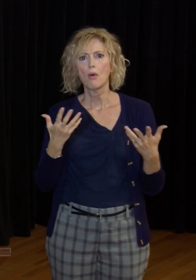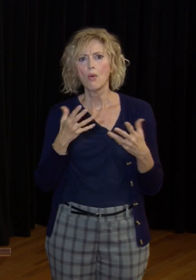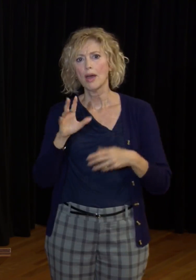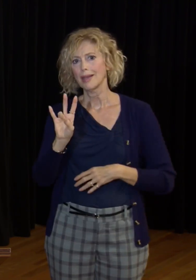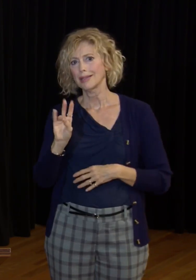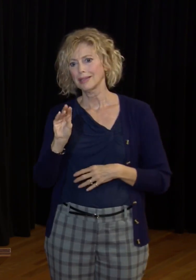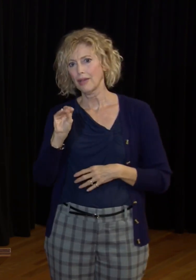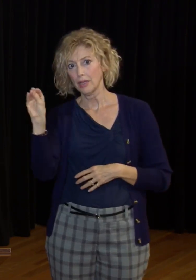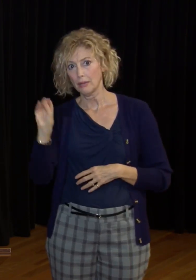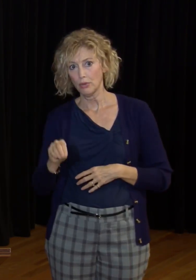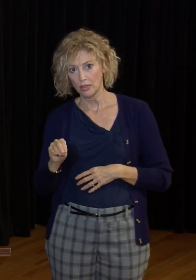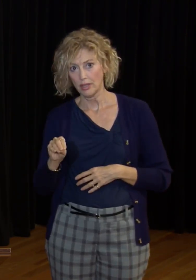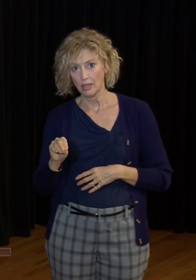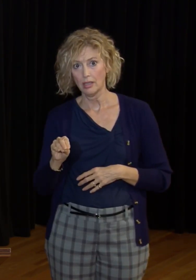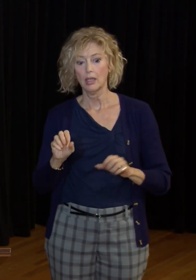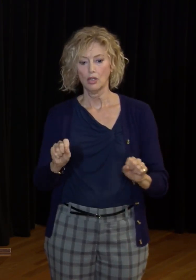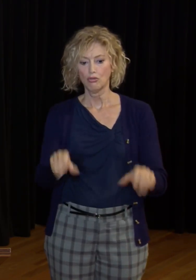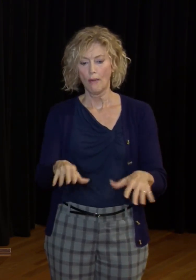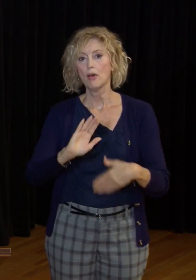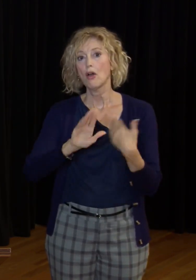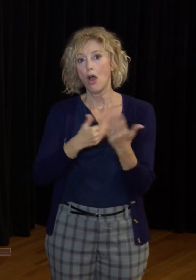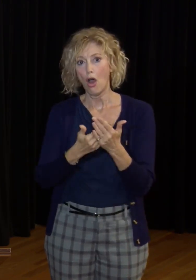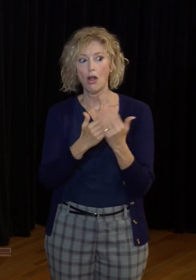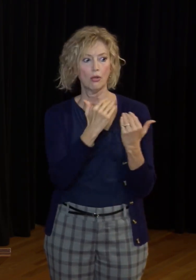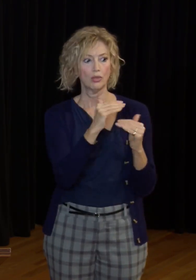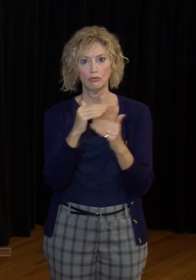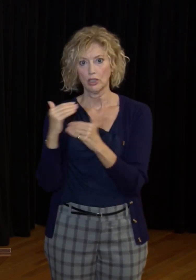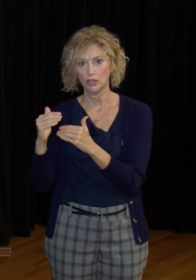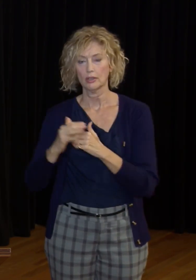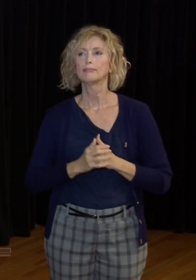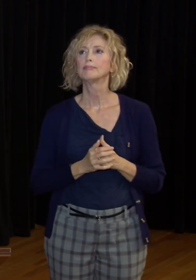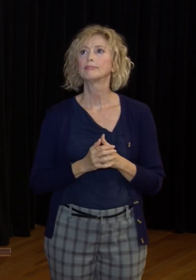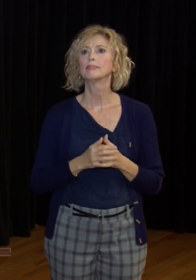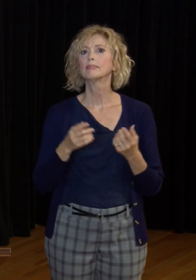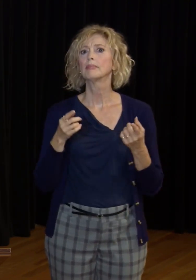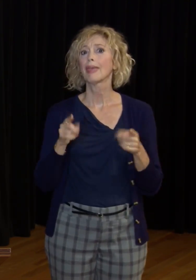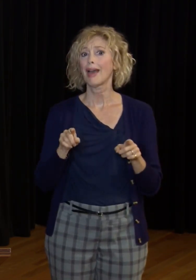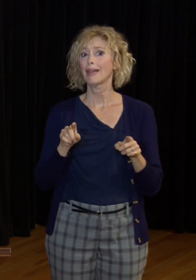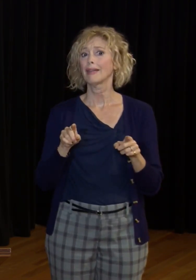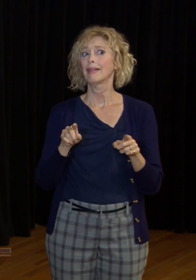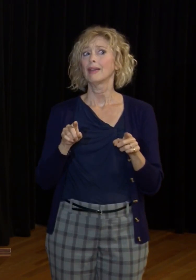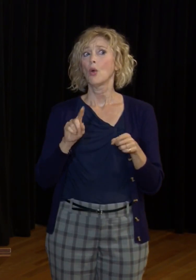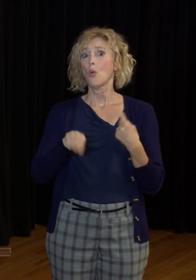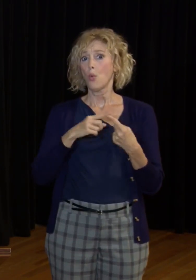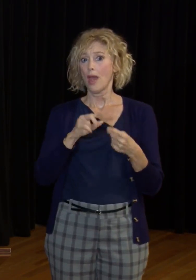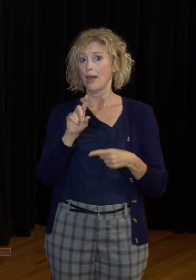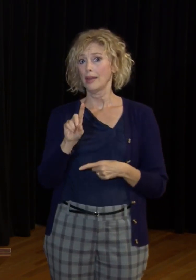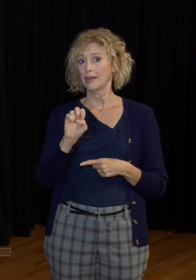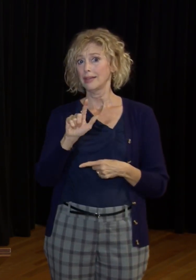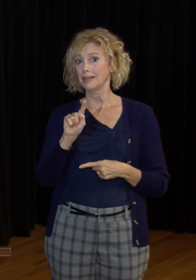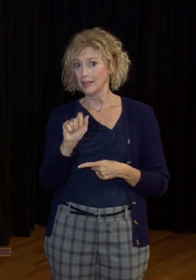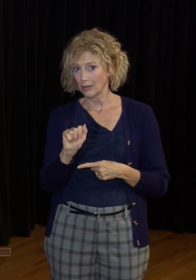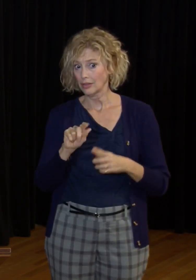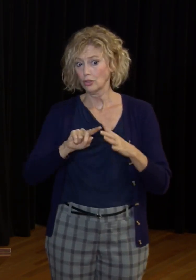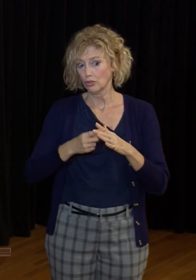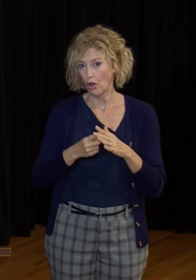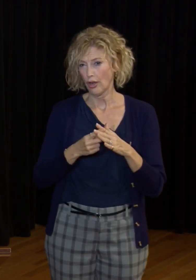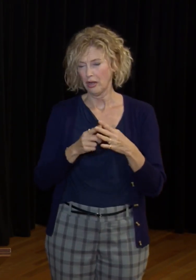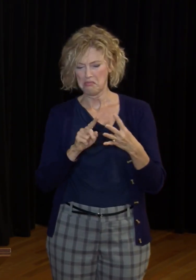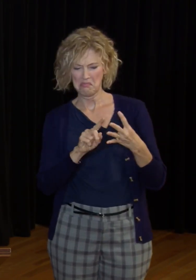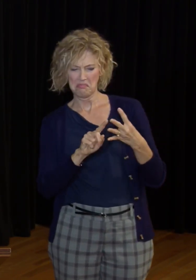70%, we'll drop all restrictions. So that's where we were when Delta began to really take off in around the third